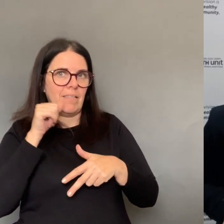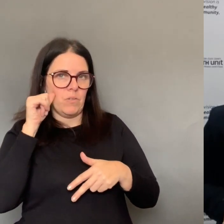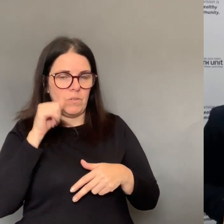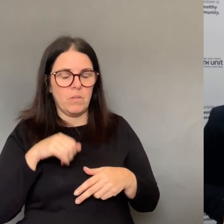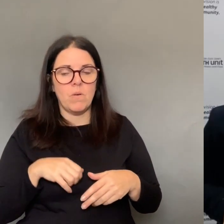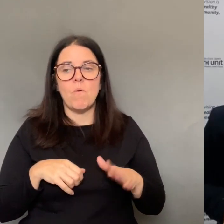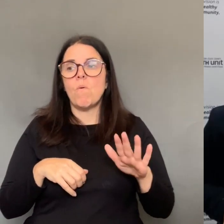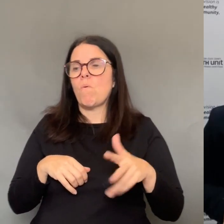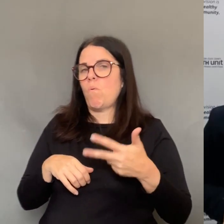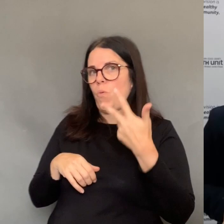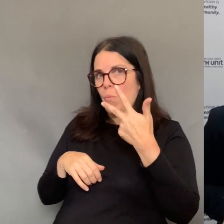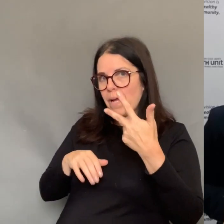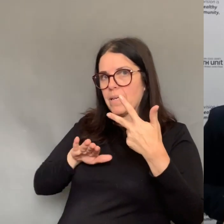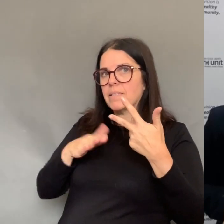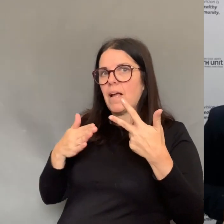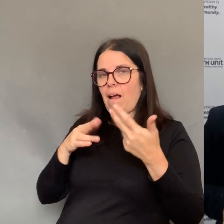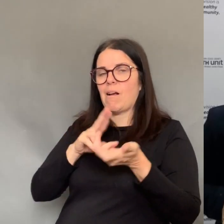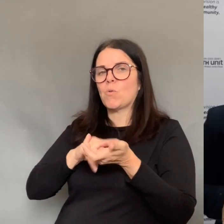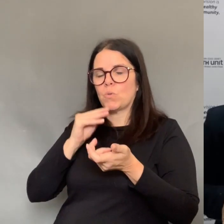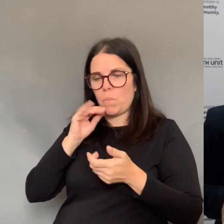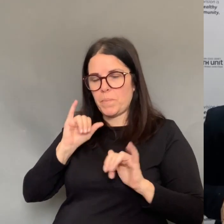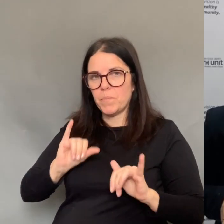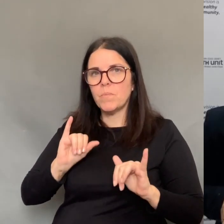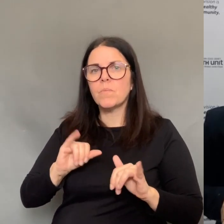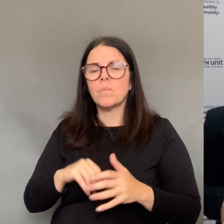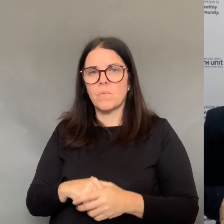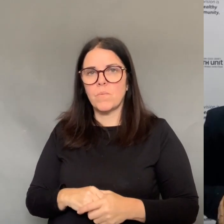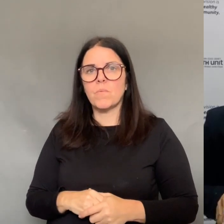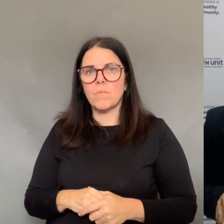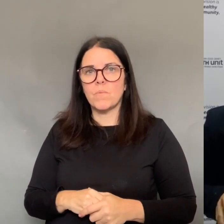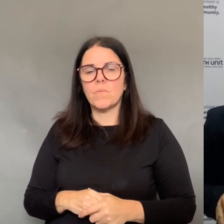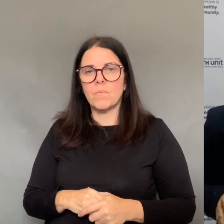care, but I thought yesterday I counted about 11.